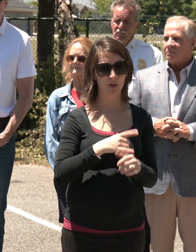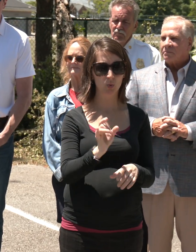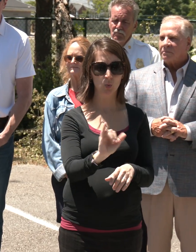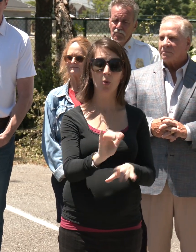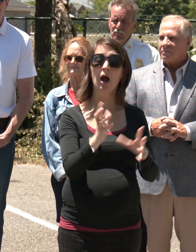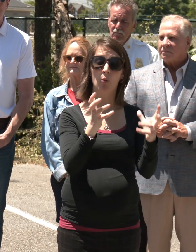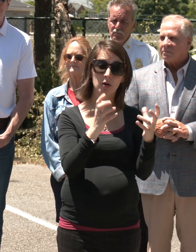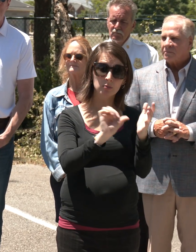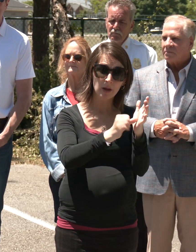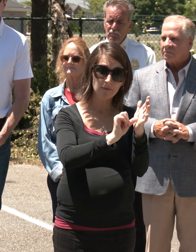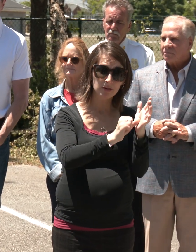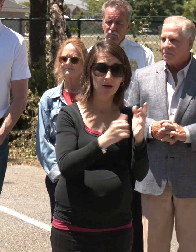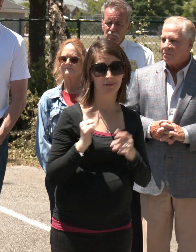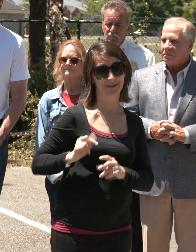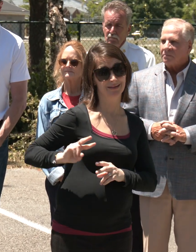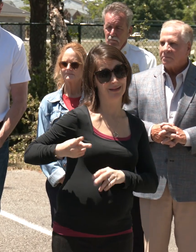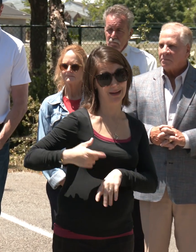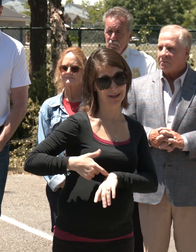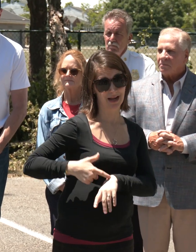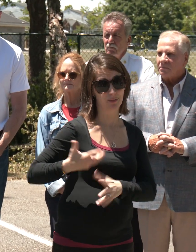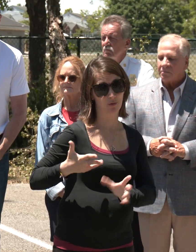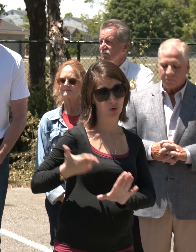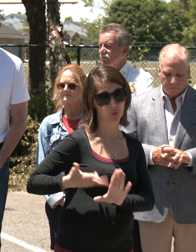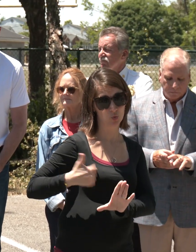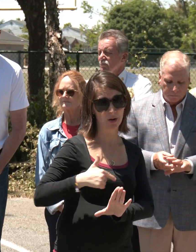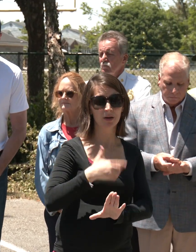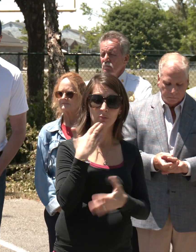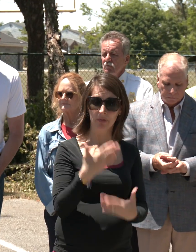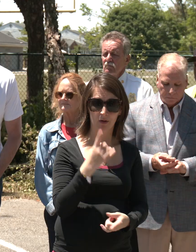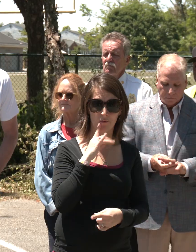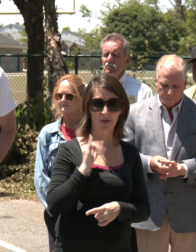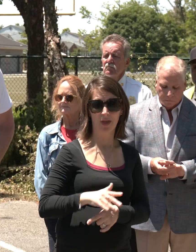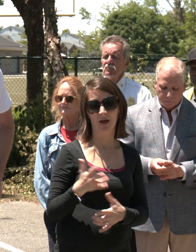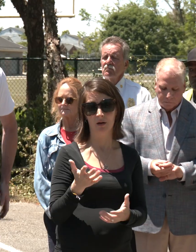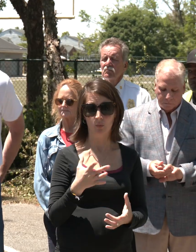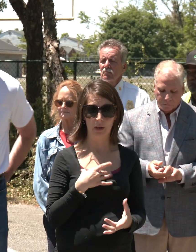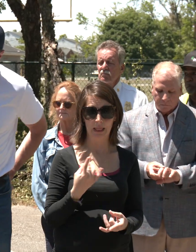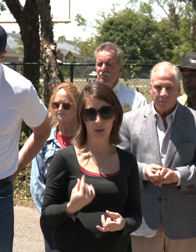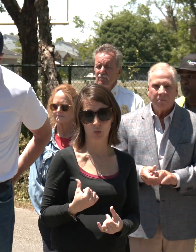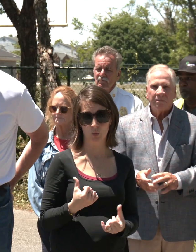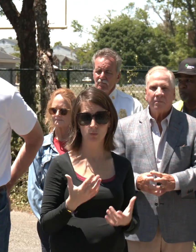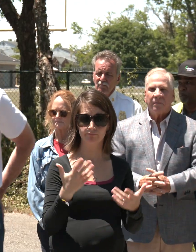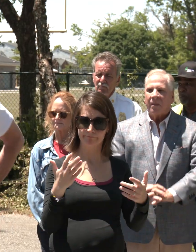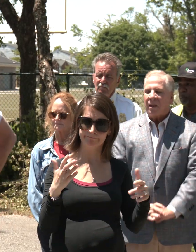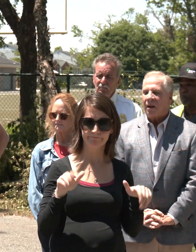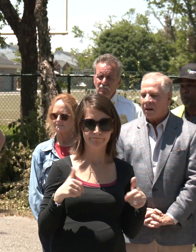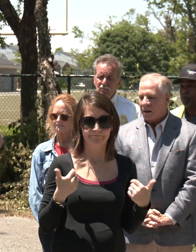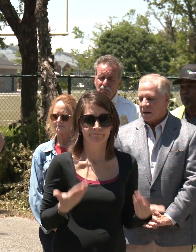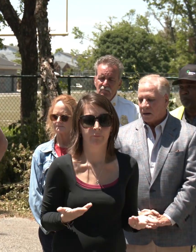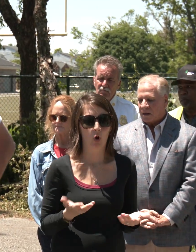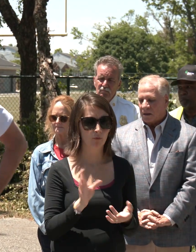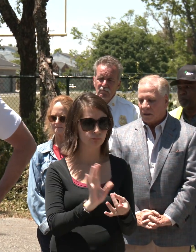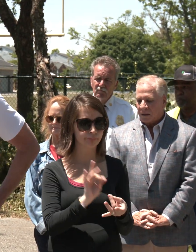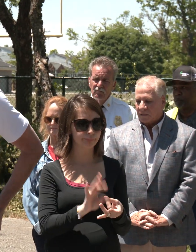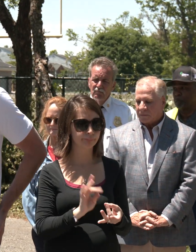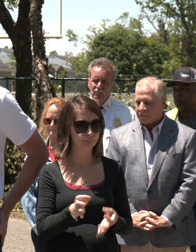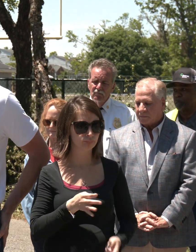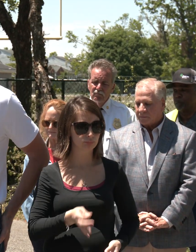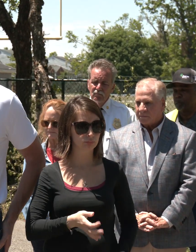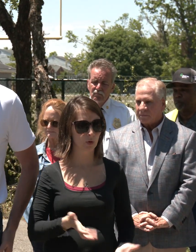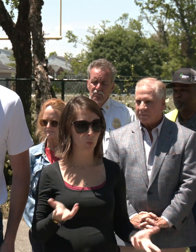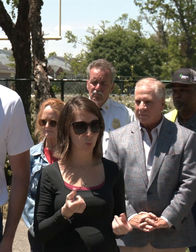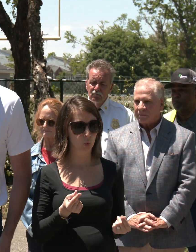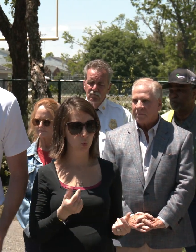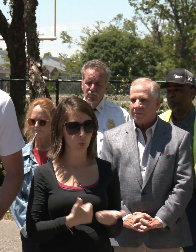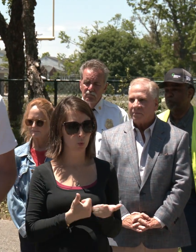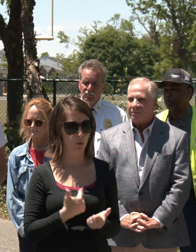the second time that you've joined us here. Thank you for being here. We'd like you to offer what you're doing to support us here on the federal